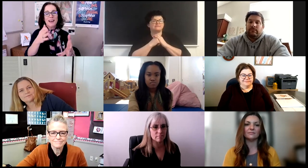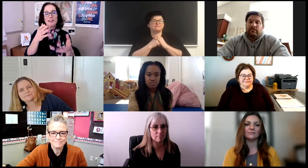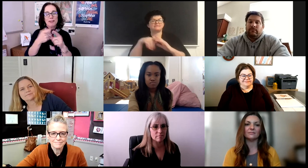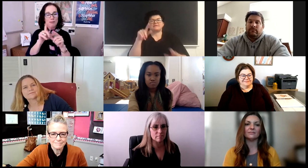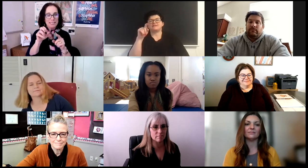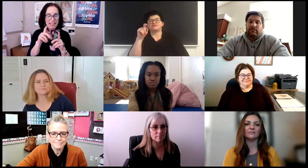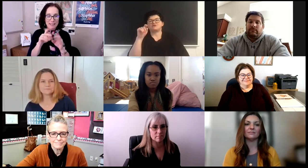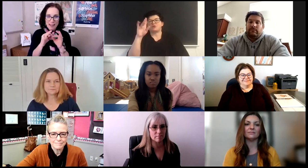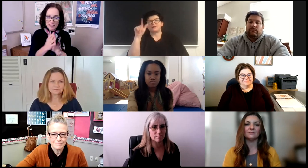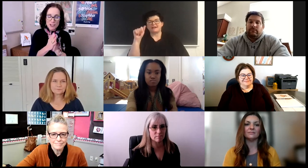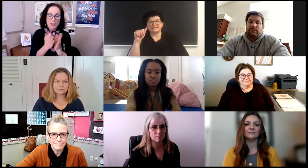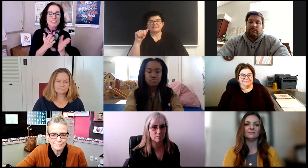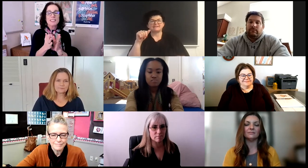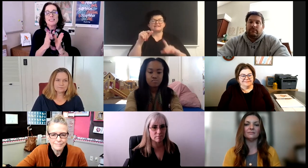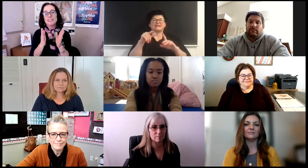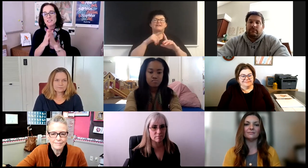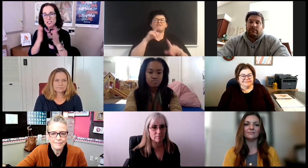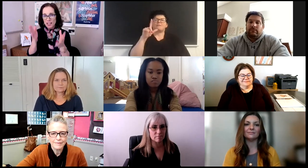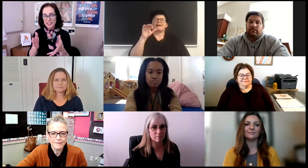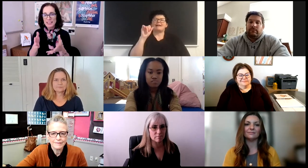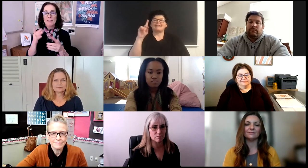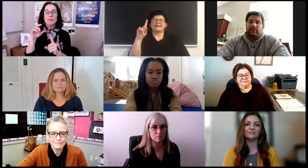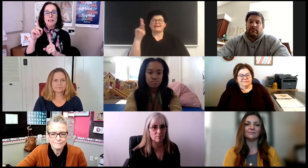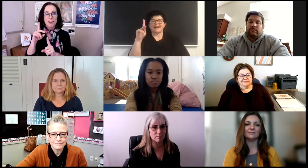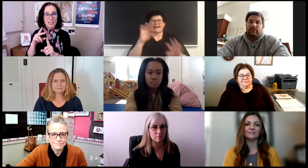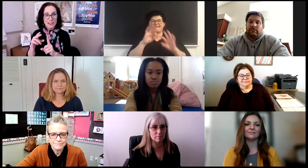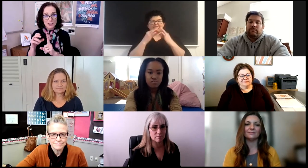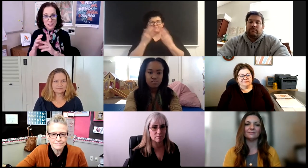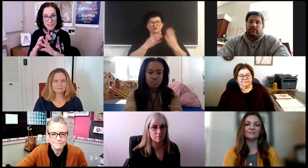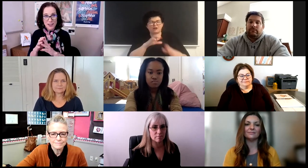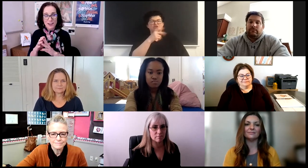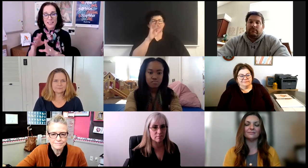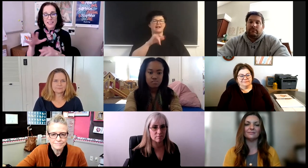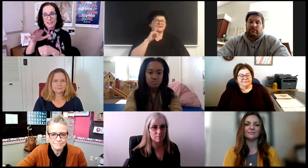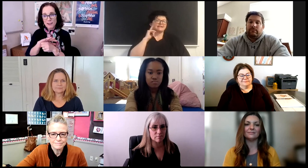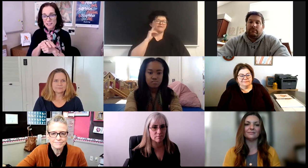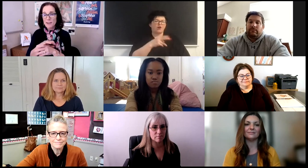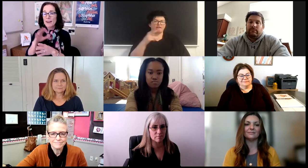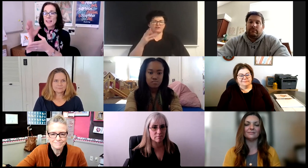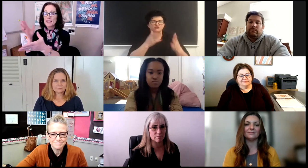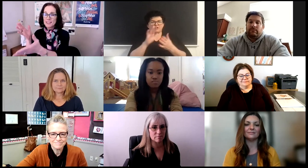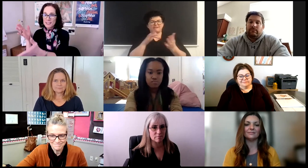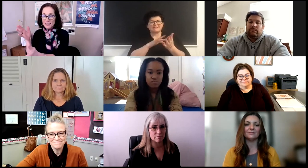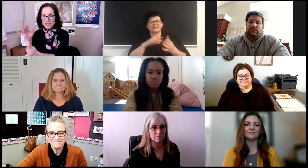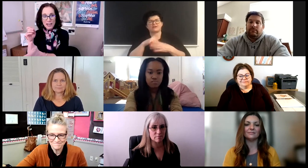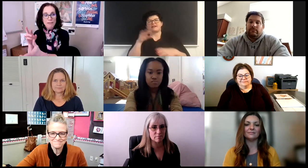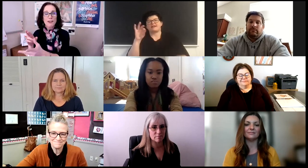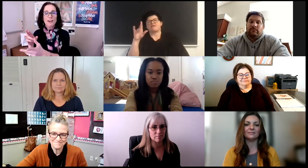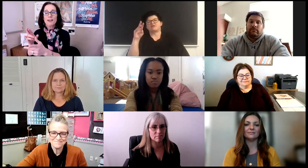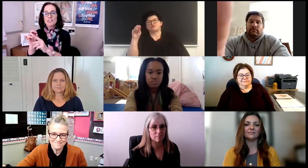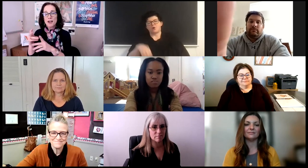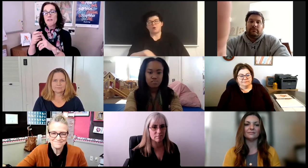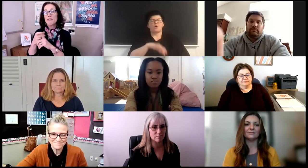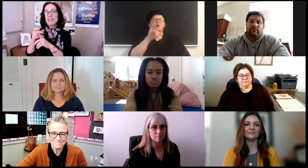Teresa from Lead K Family Services, Shelley from Deaf and Hard of Hearing Service Center in the Fresno area,